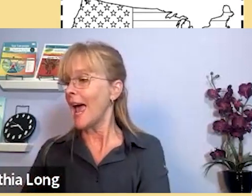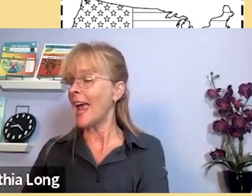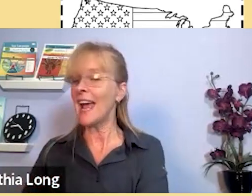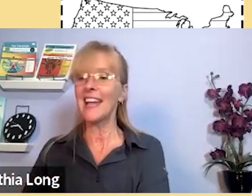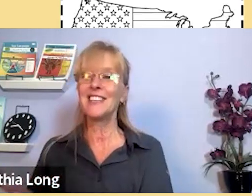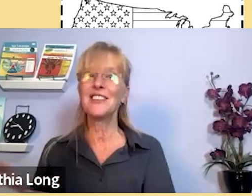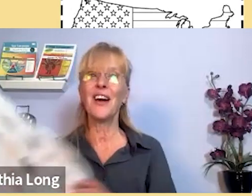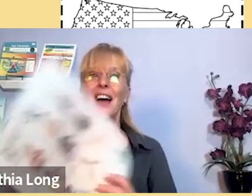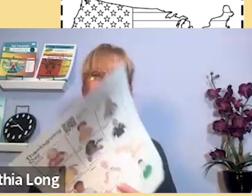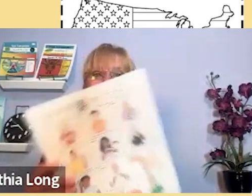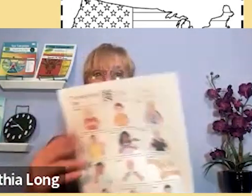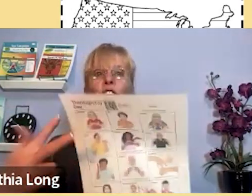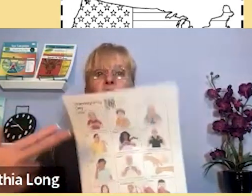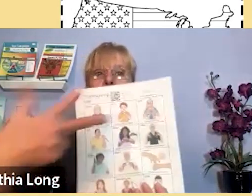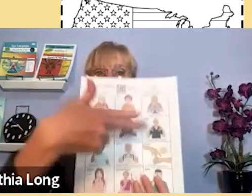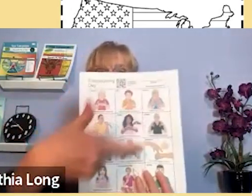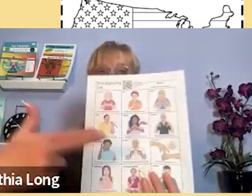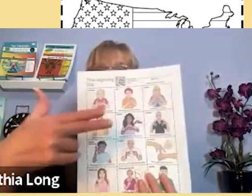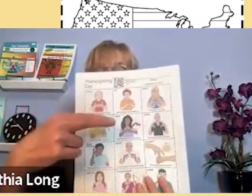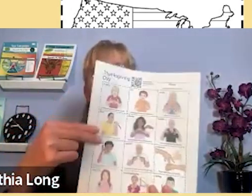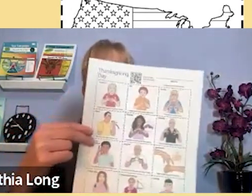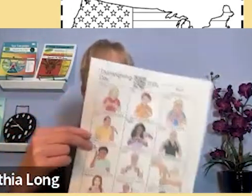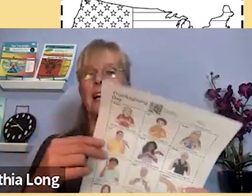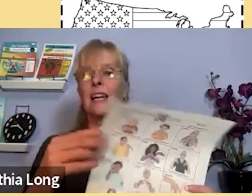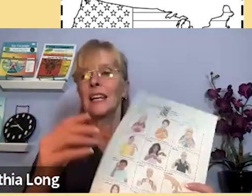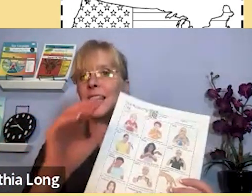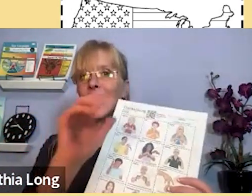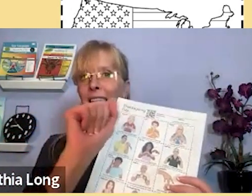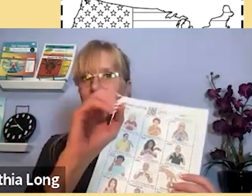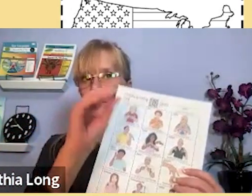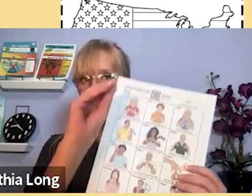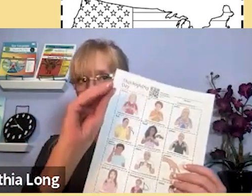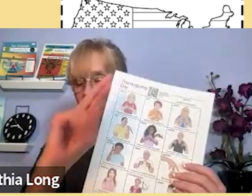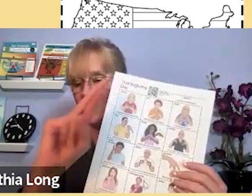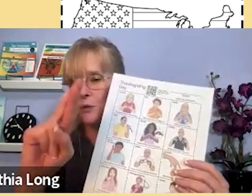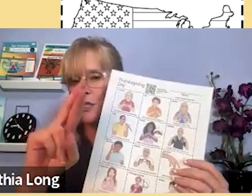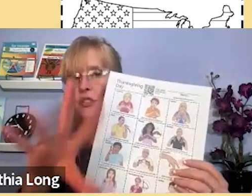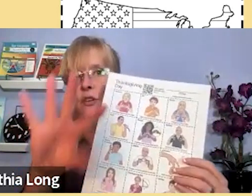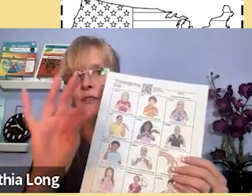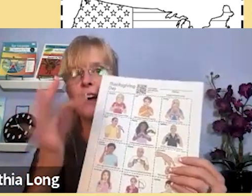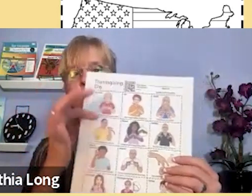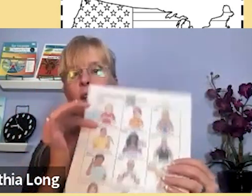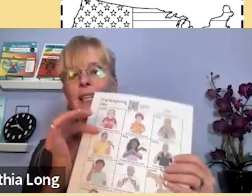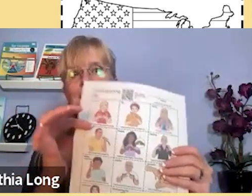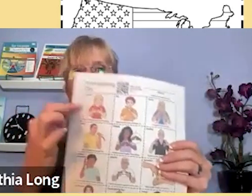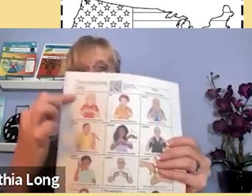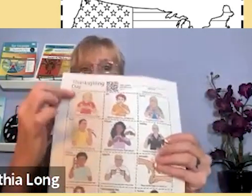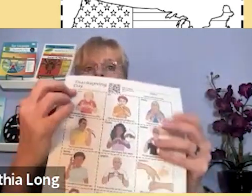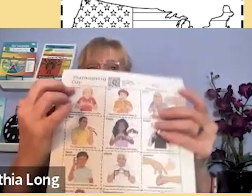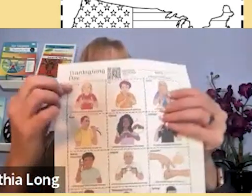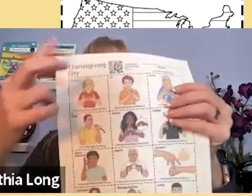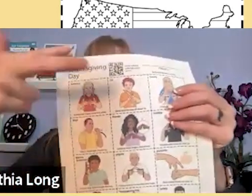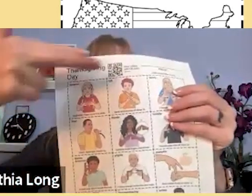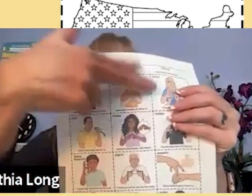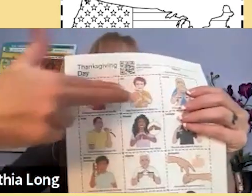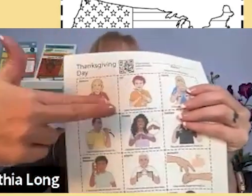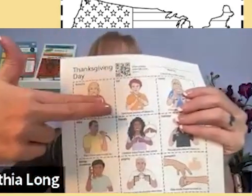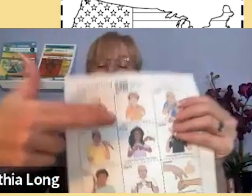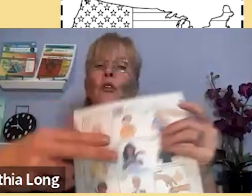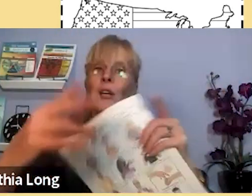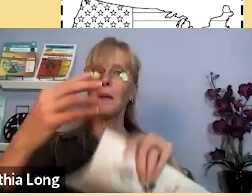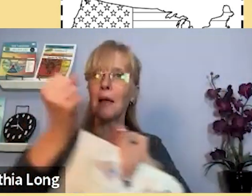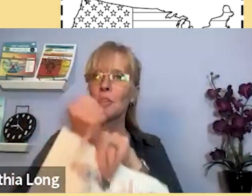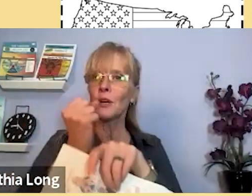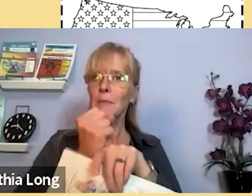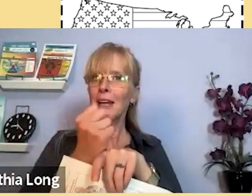sure. And you know how this is done. You're just going to cut these out. And again, at ASL Teaching Resources, you can find all of these, and you cut them